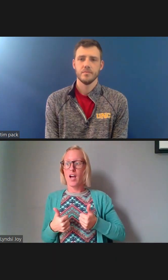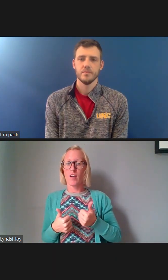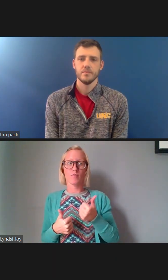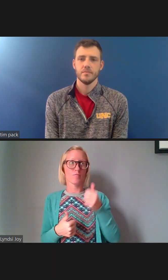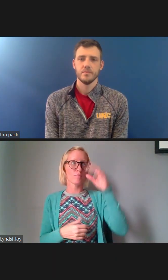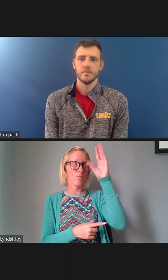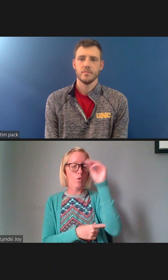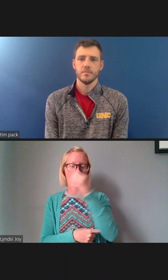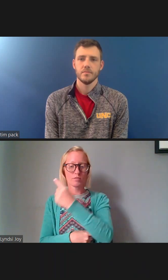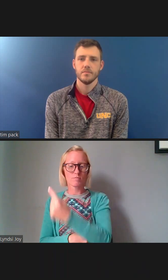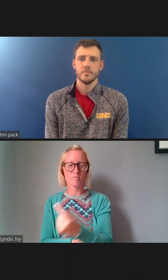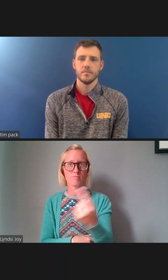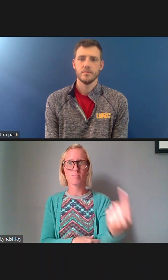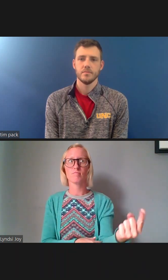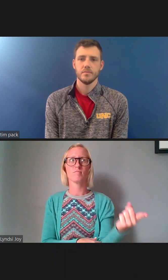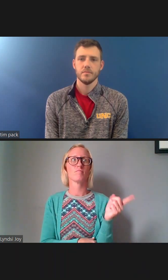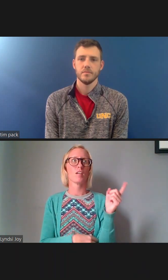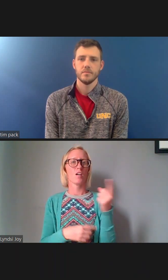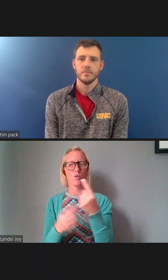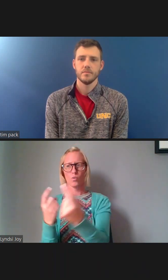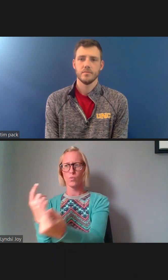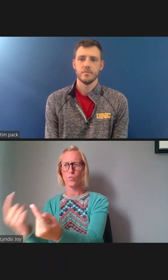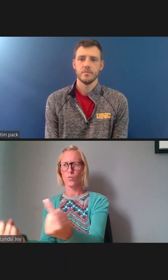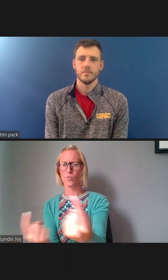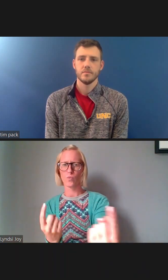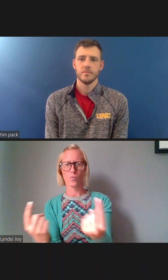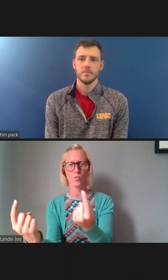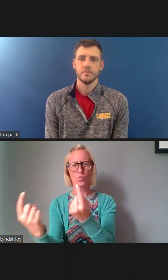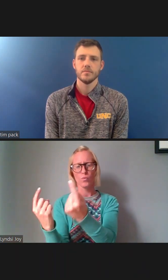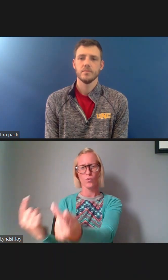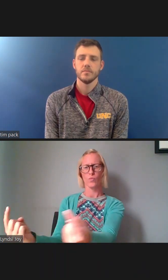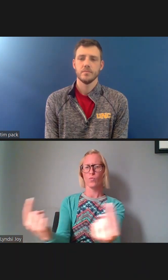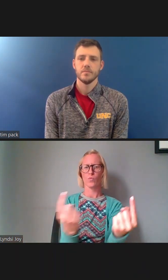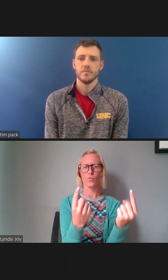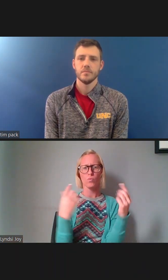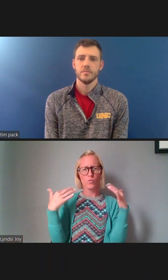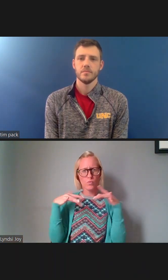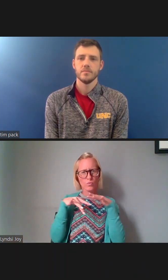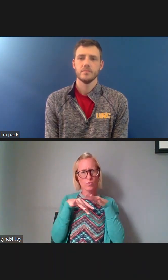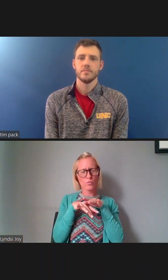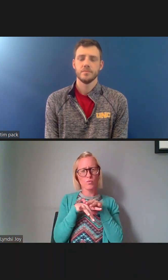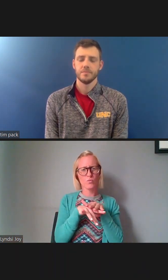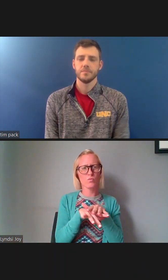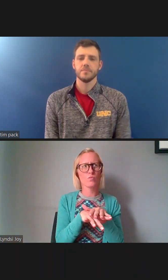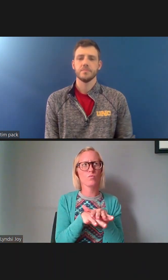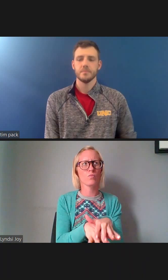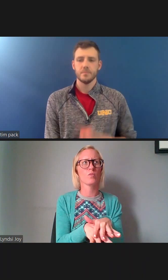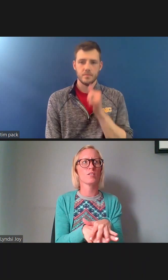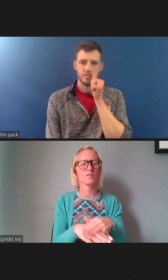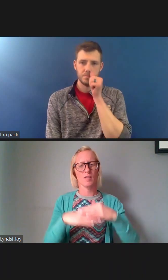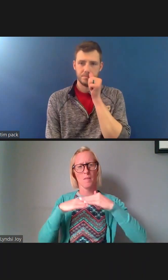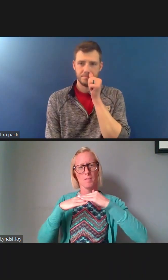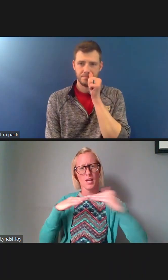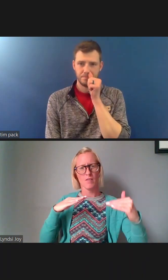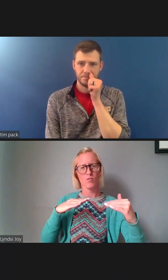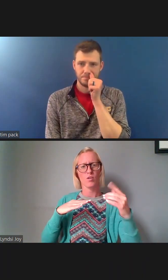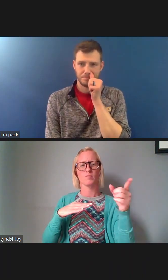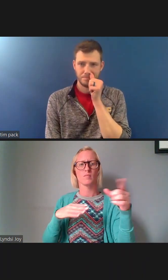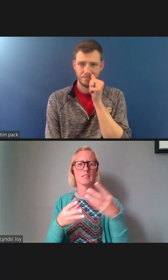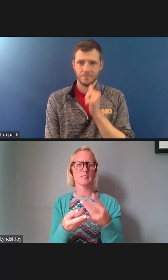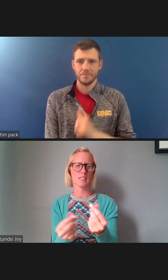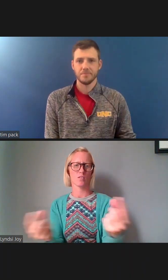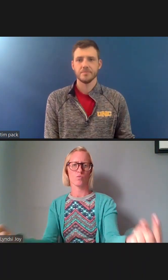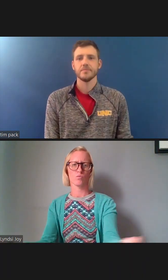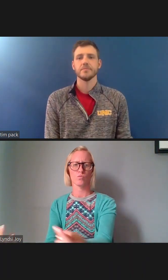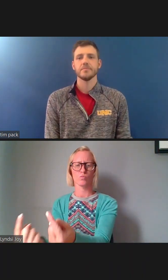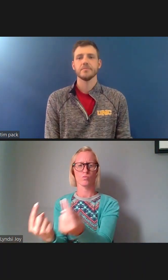trembling beneath the heat haze, concealed many figures in its miles of length. Boys were making their way toward the platform through the hot, dumb sand.